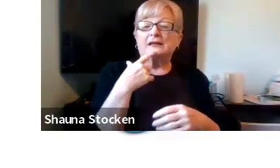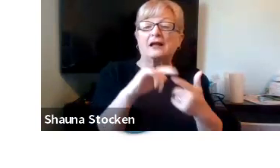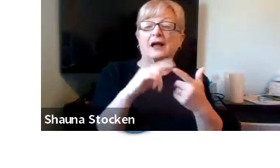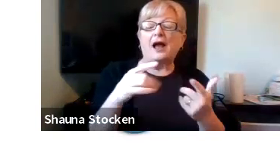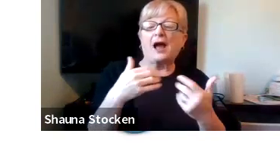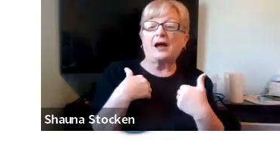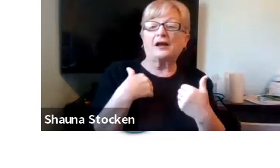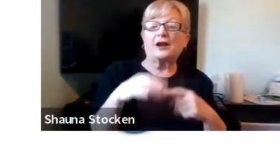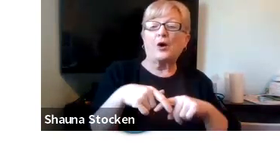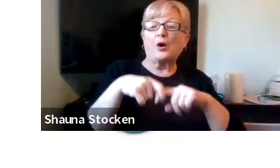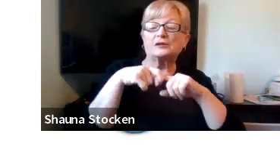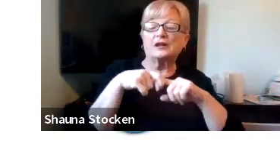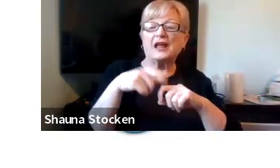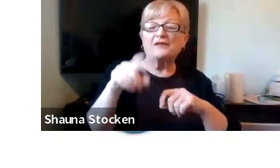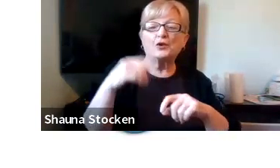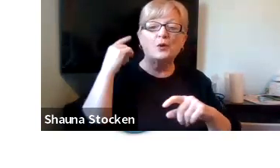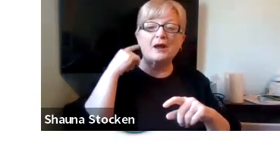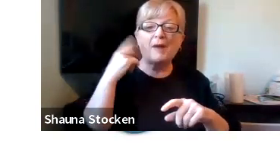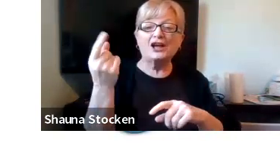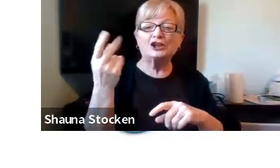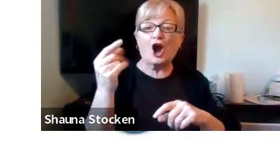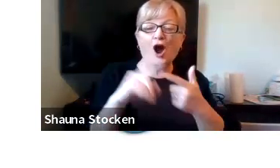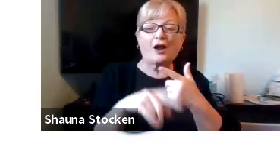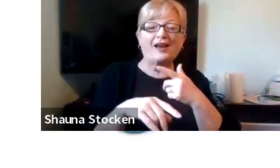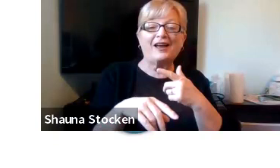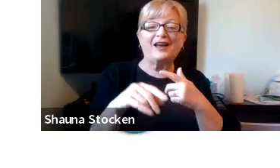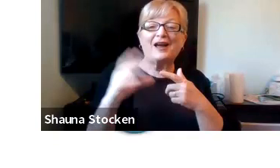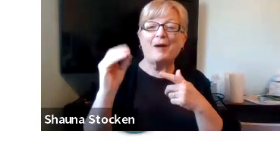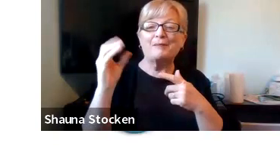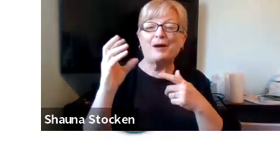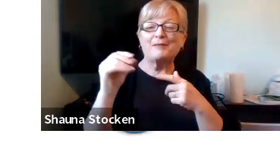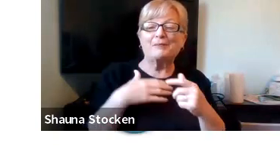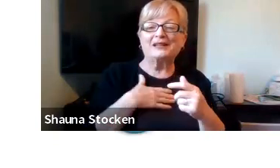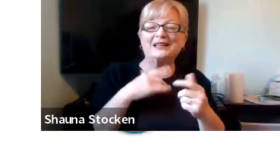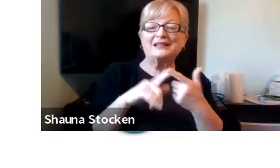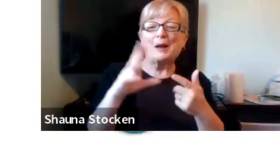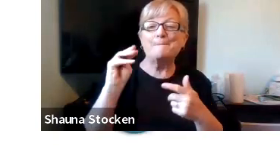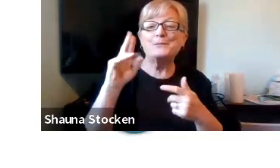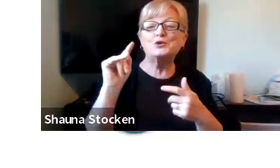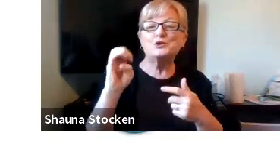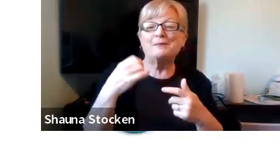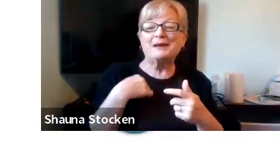up. So if my dog barks, can one of you quickly mute me?